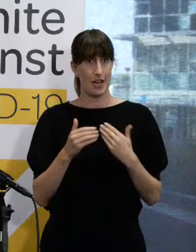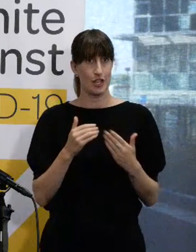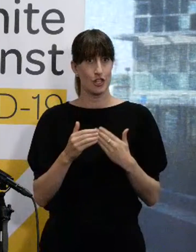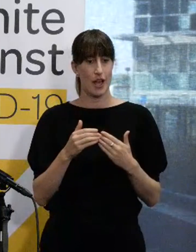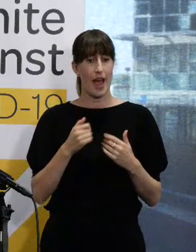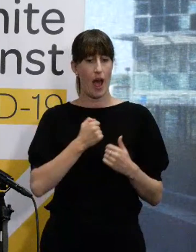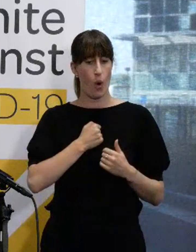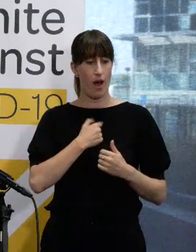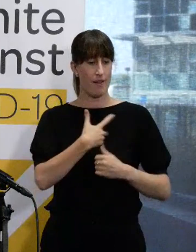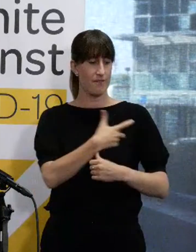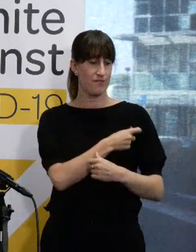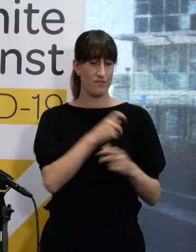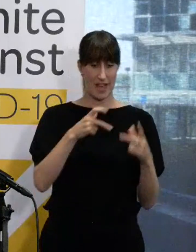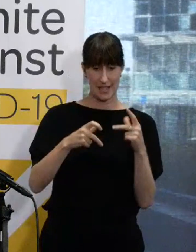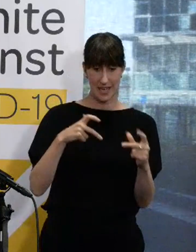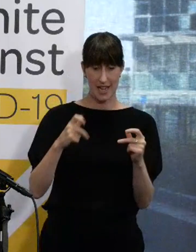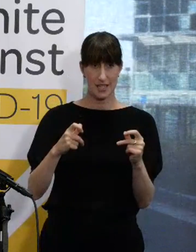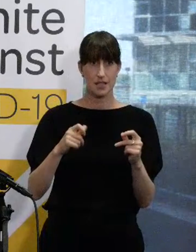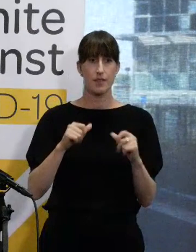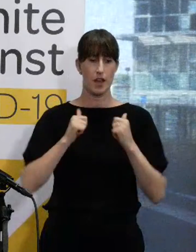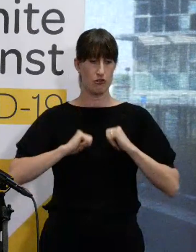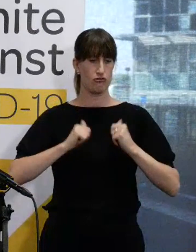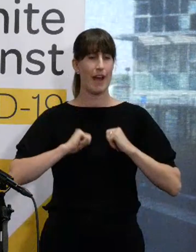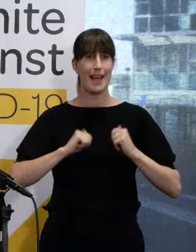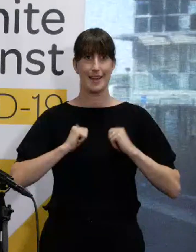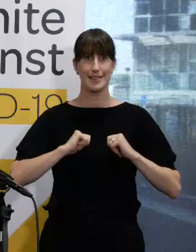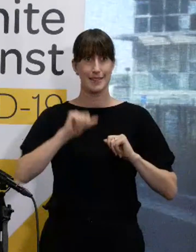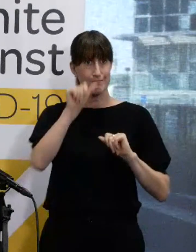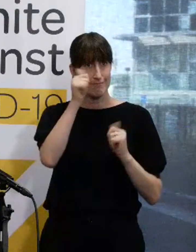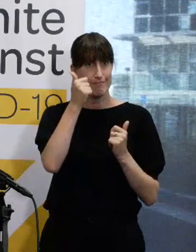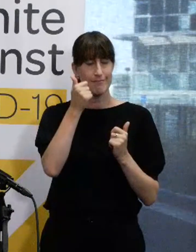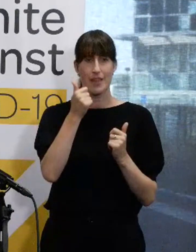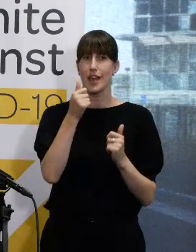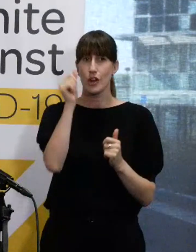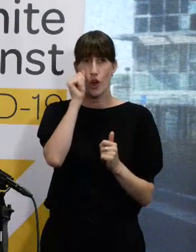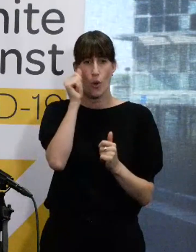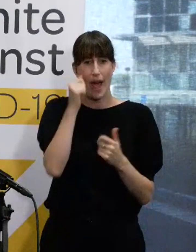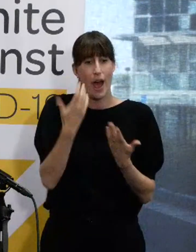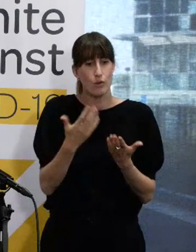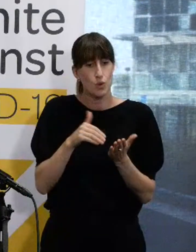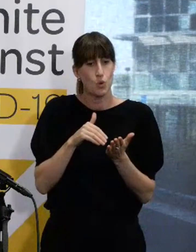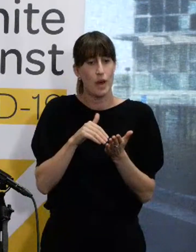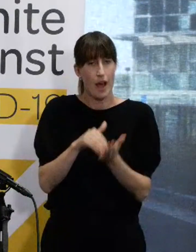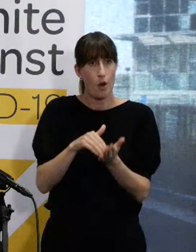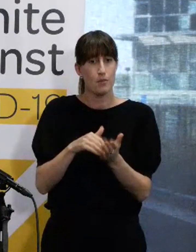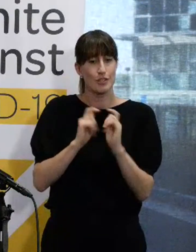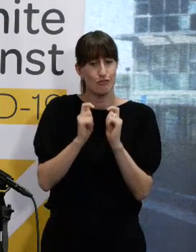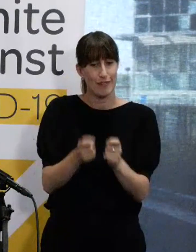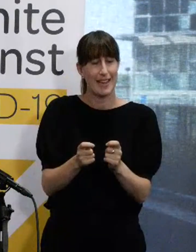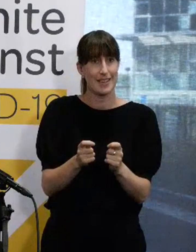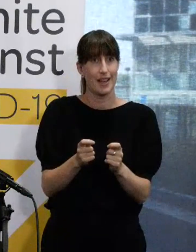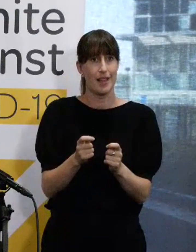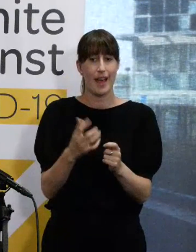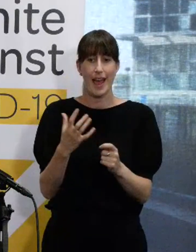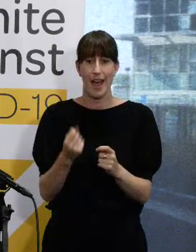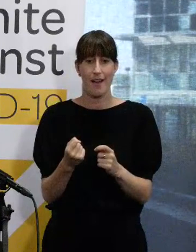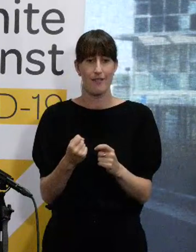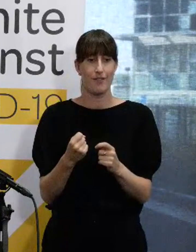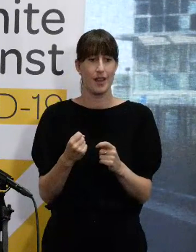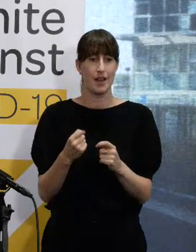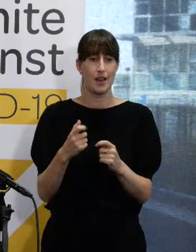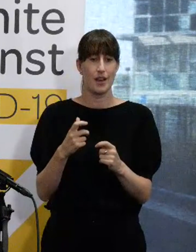to manage on the spot with the use of subcutaneous adrenaline, and it works very, very well. And as I said yesterday, none of these people